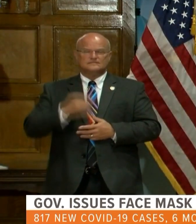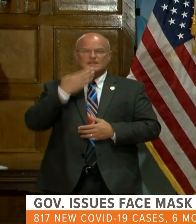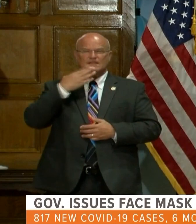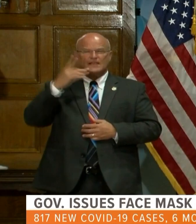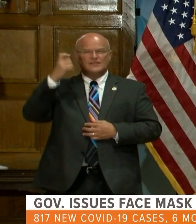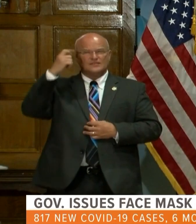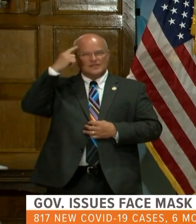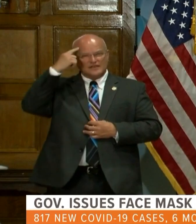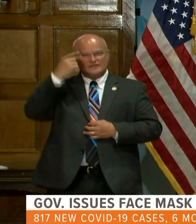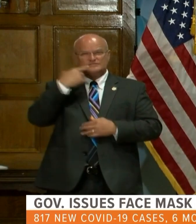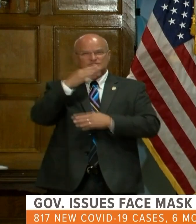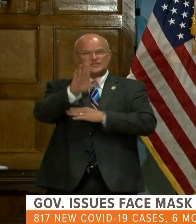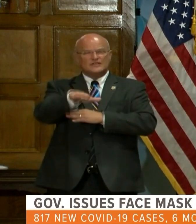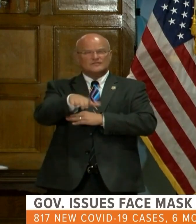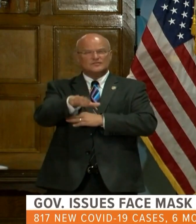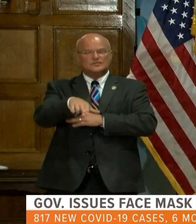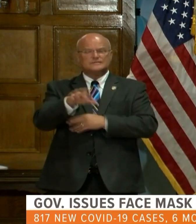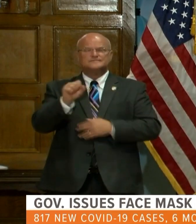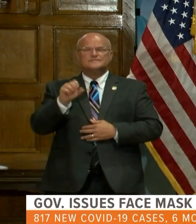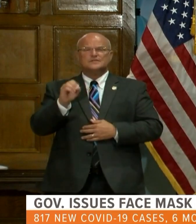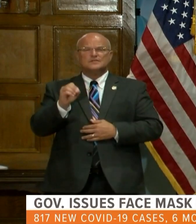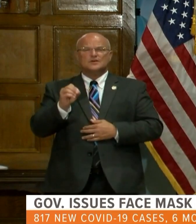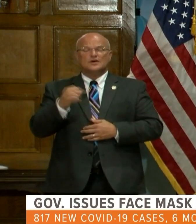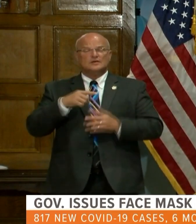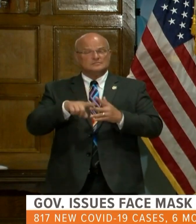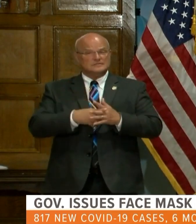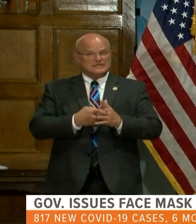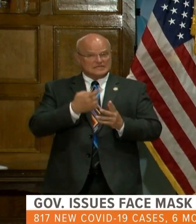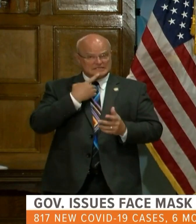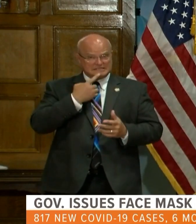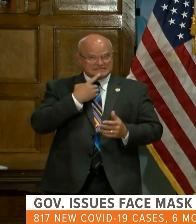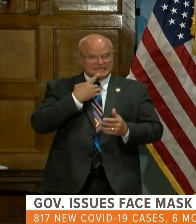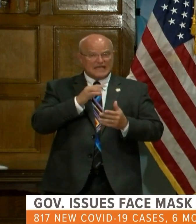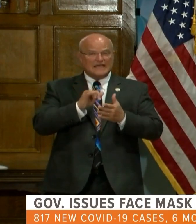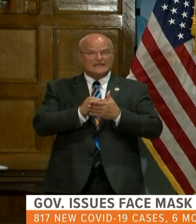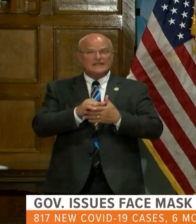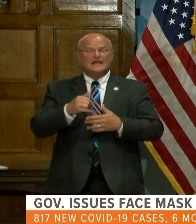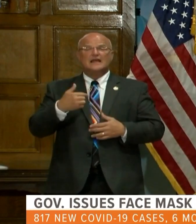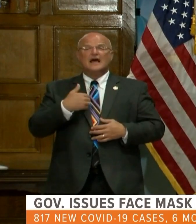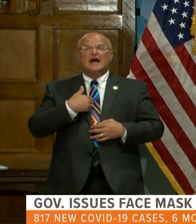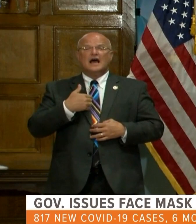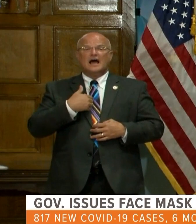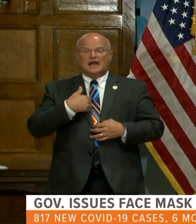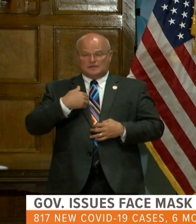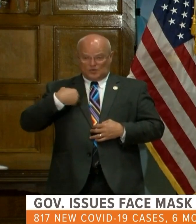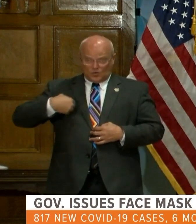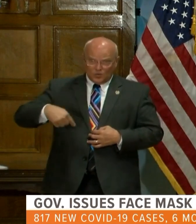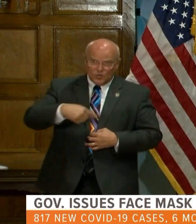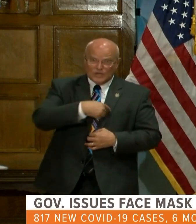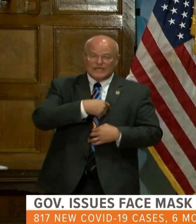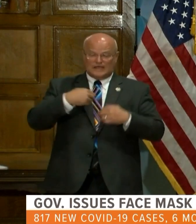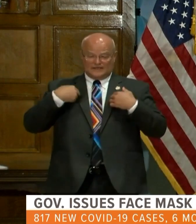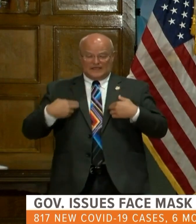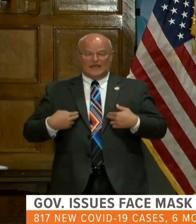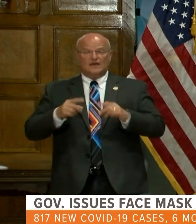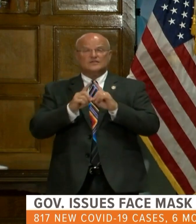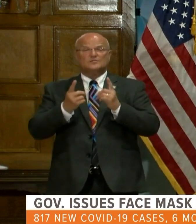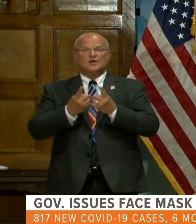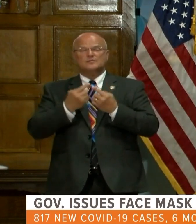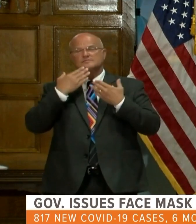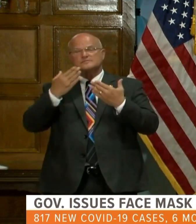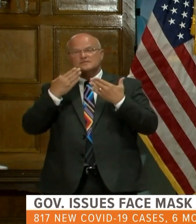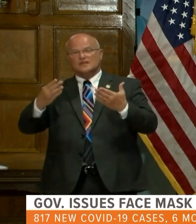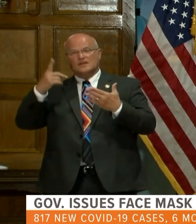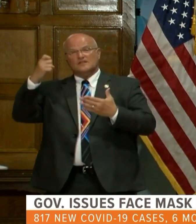Thank you, Governor, and good afternoon. So let me begin by saying that I am, and we at the Health Department are extremely grateful to the